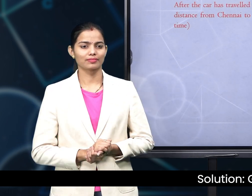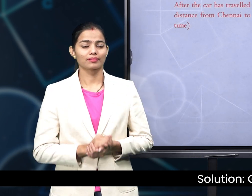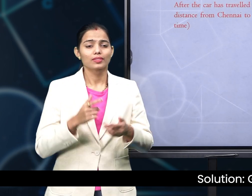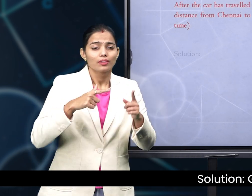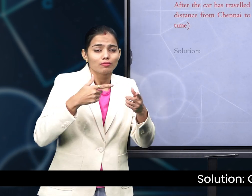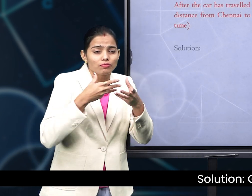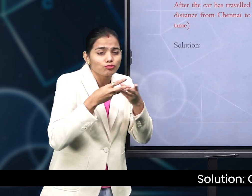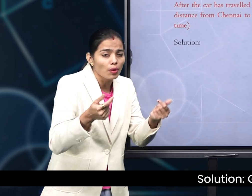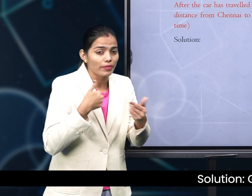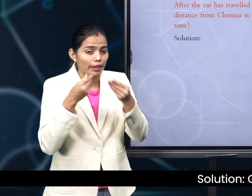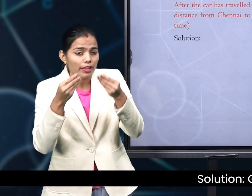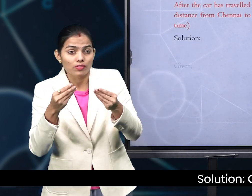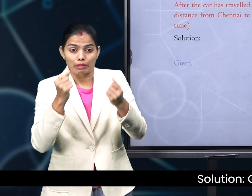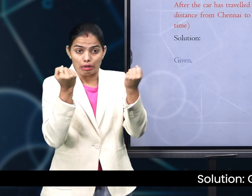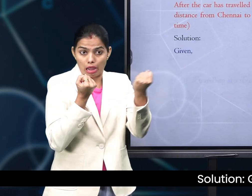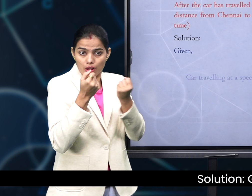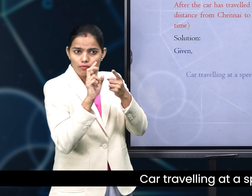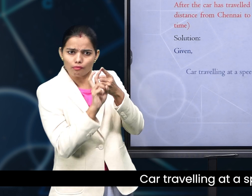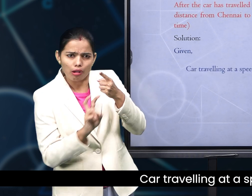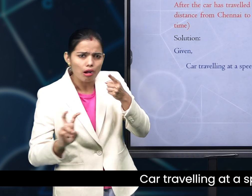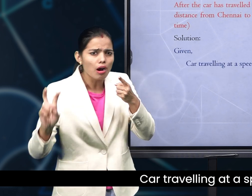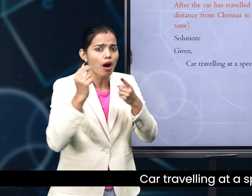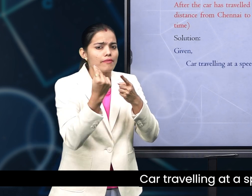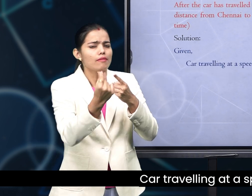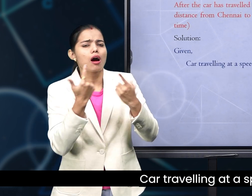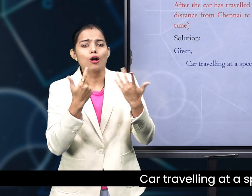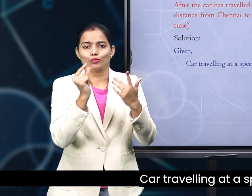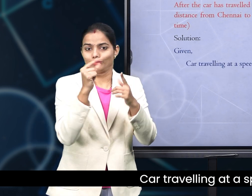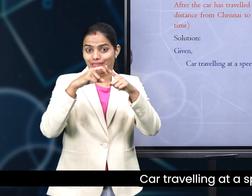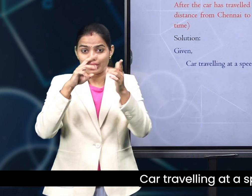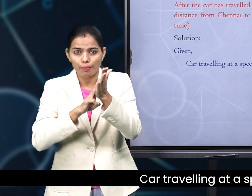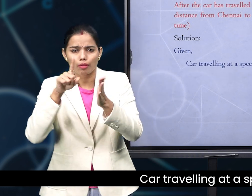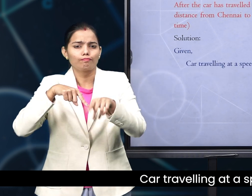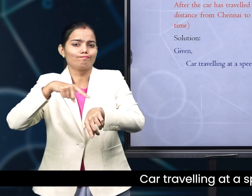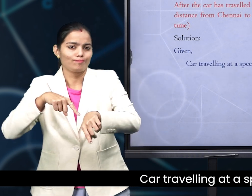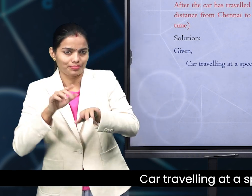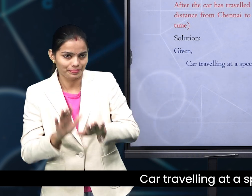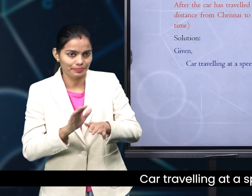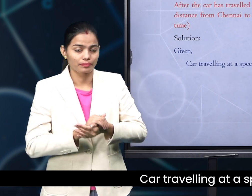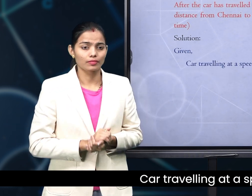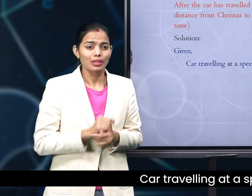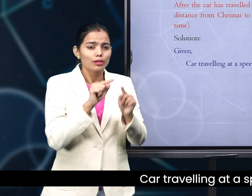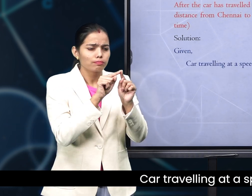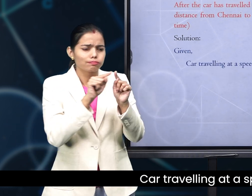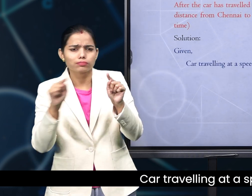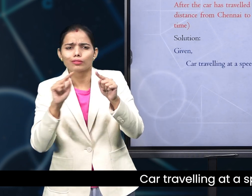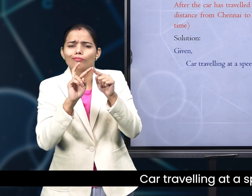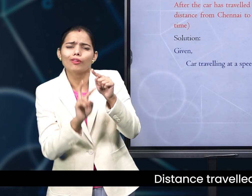Solution: given car traveling at a speed is equal to u km per hour,